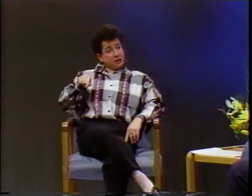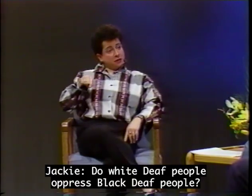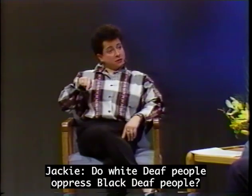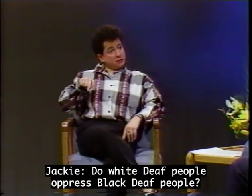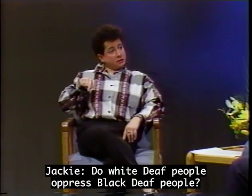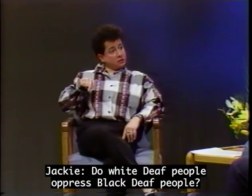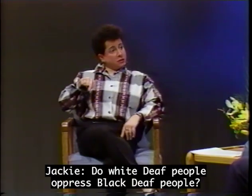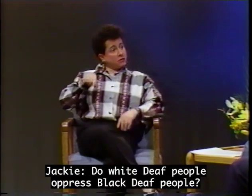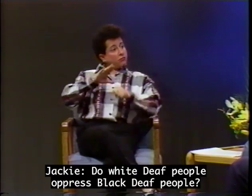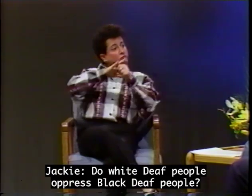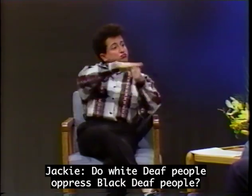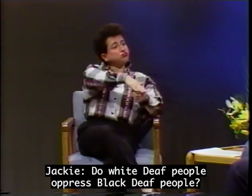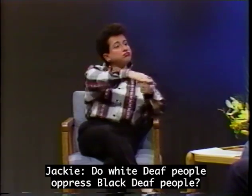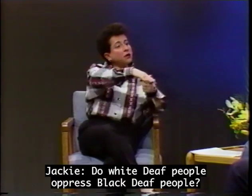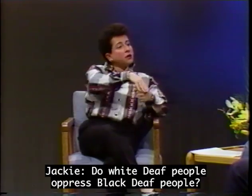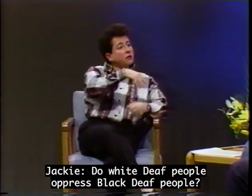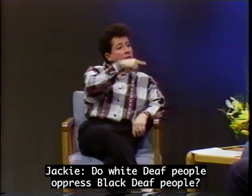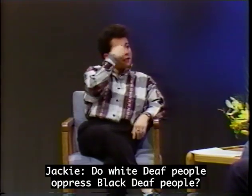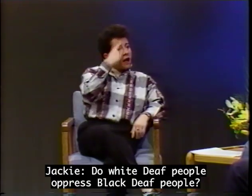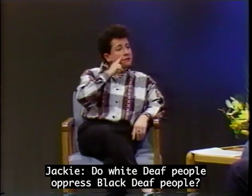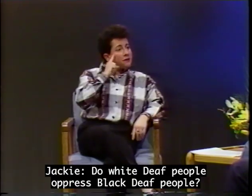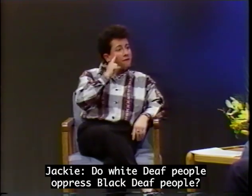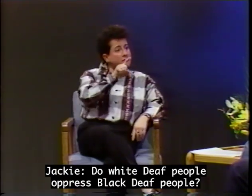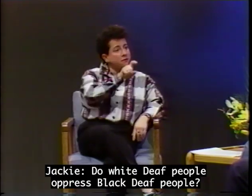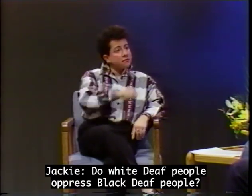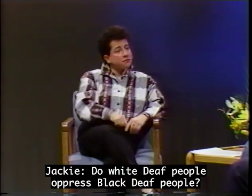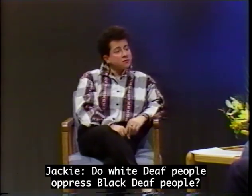Do white deaf people oppress black deaf people?